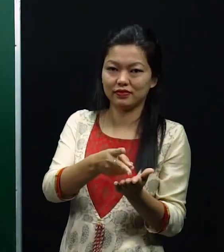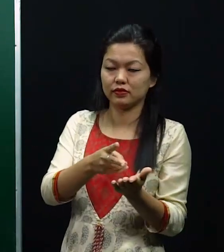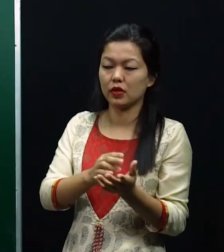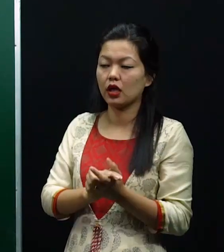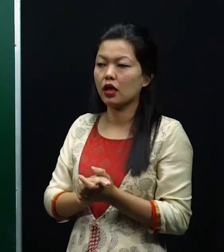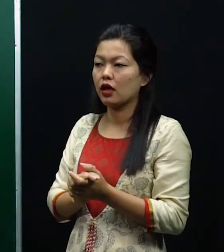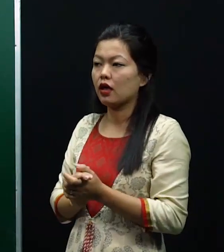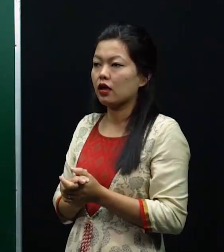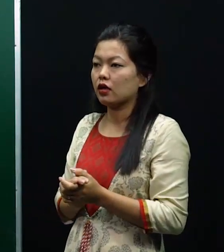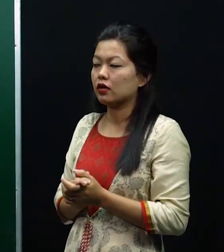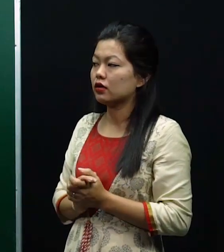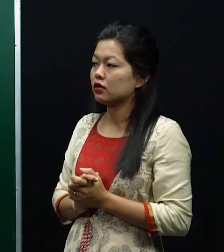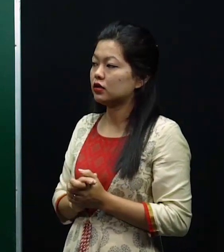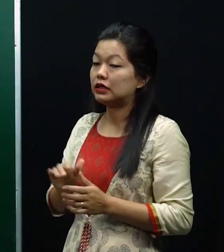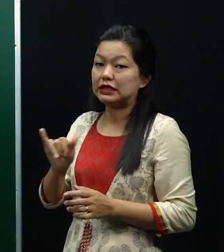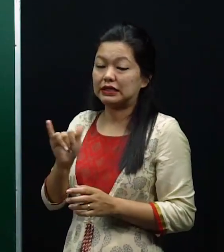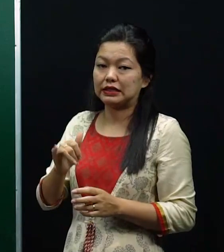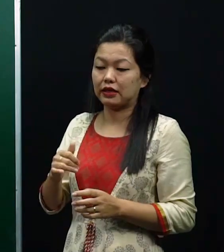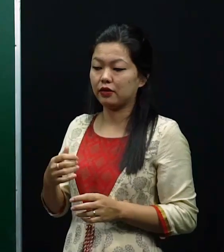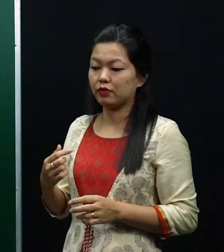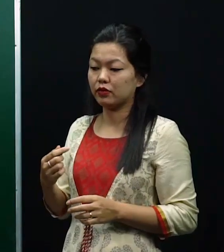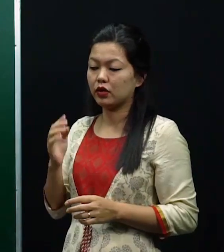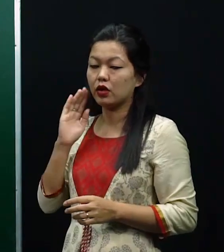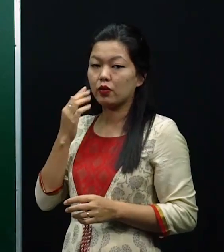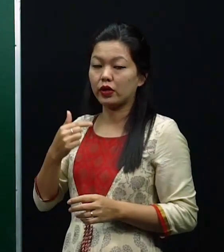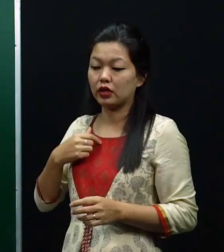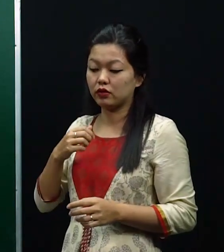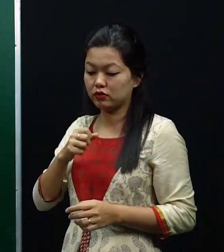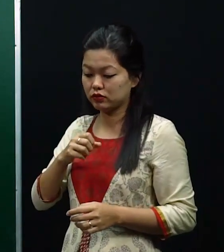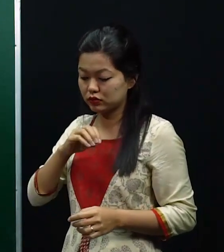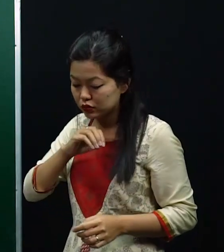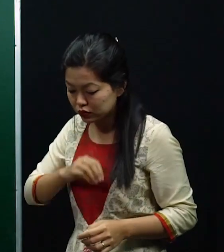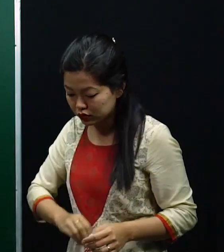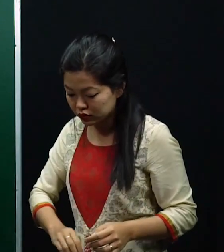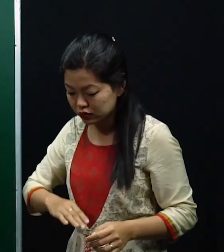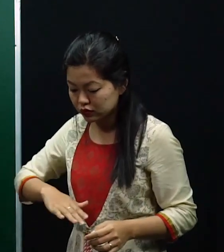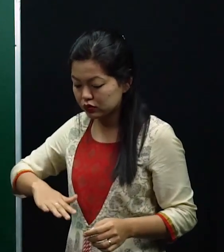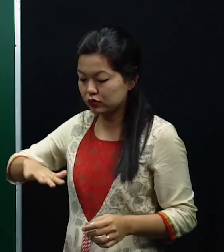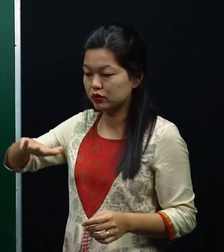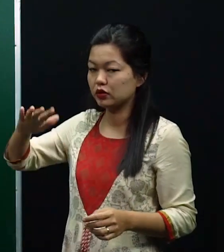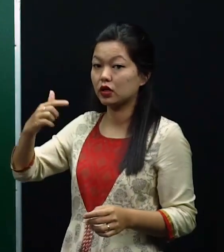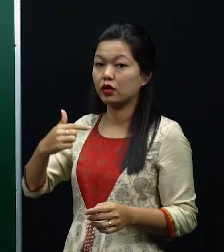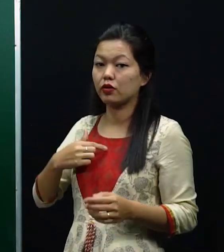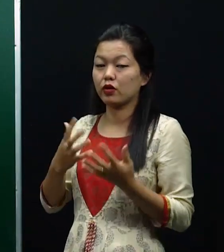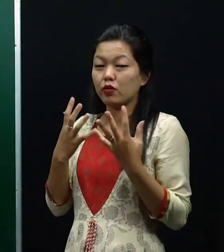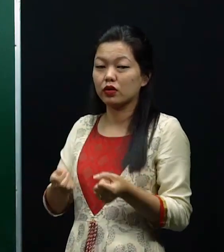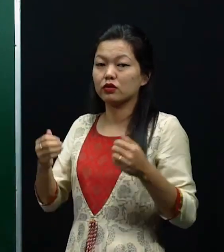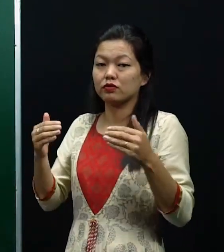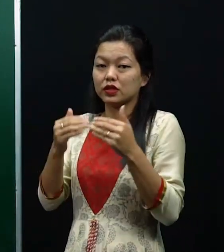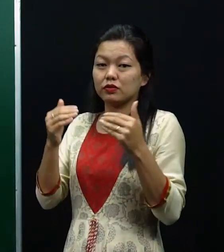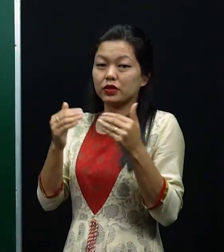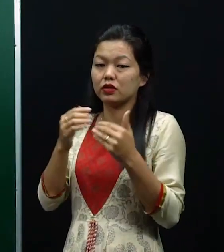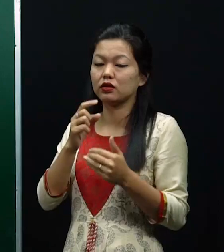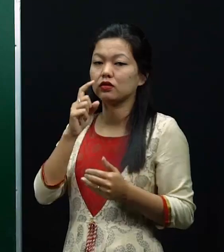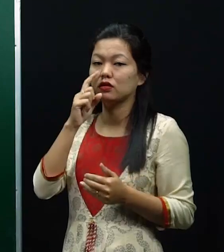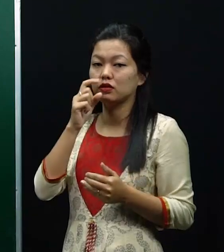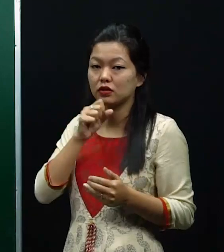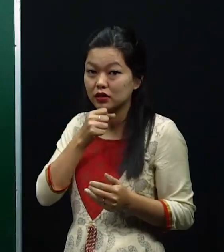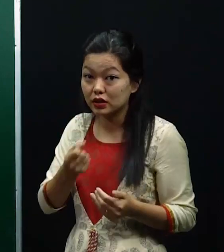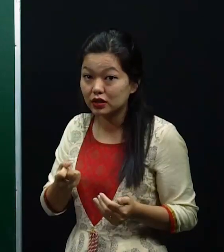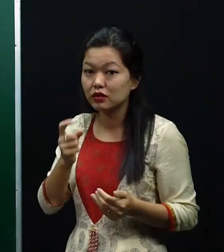of wealth. He became so rich, and now he had the desire, he had the urge to come back to his own native